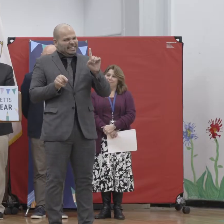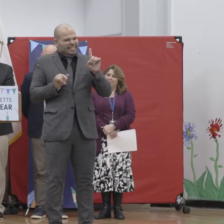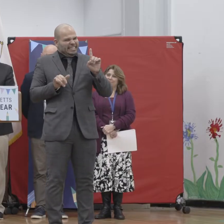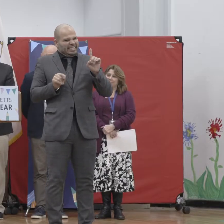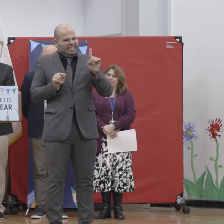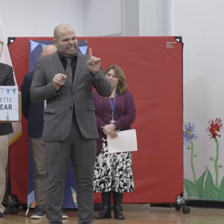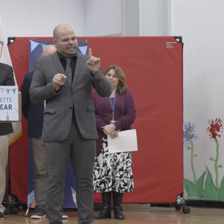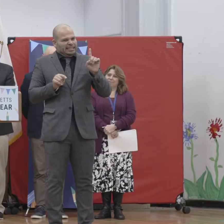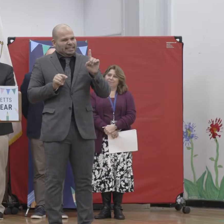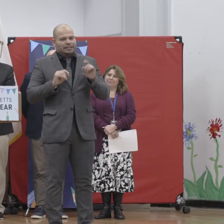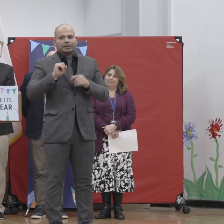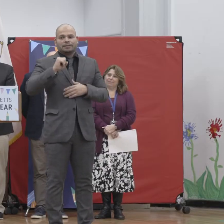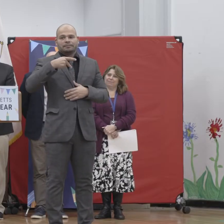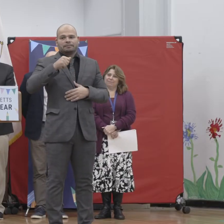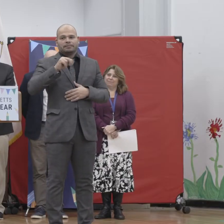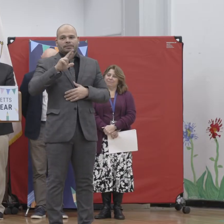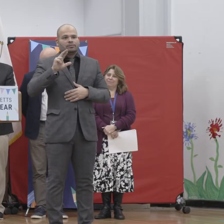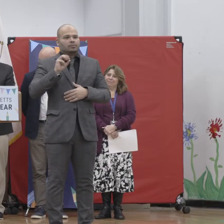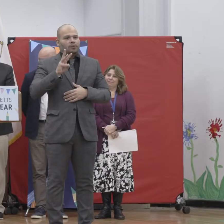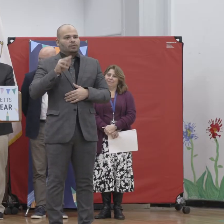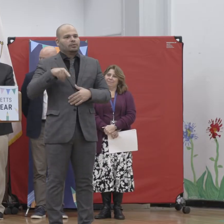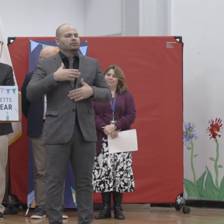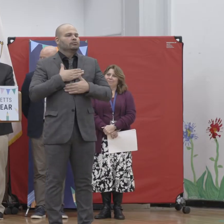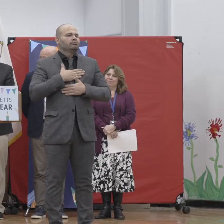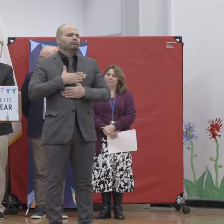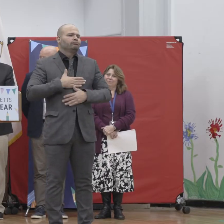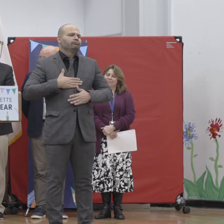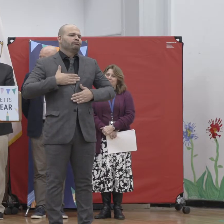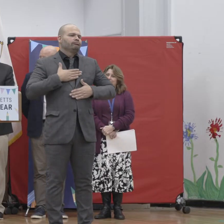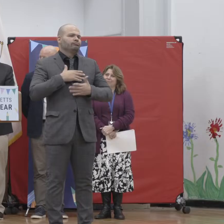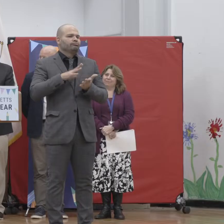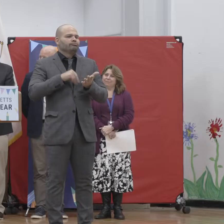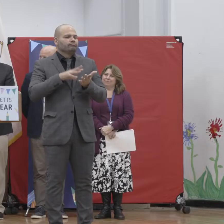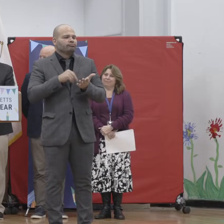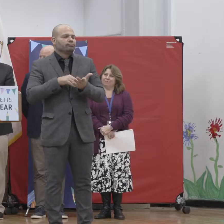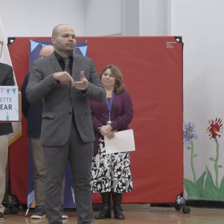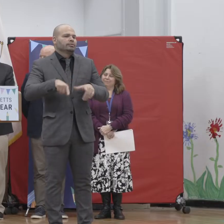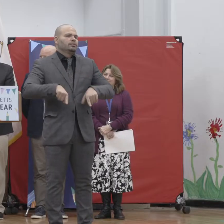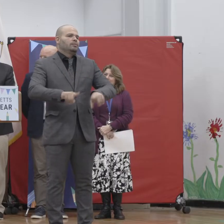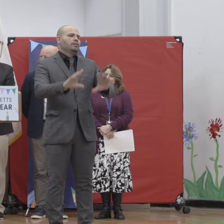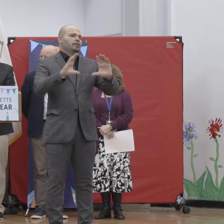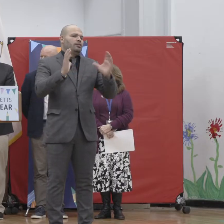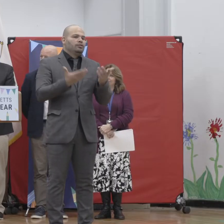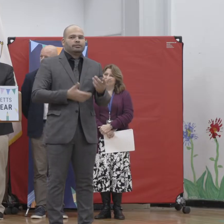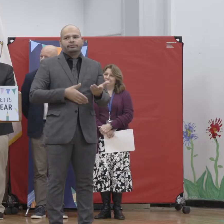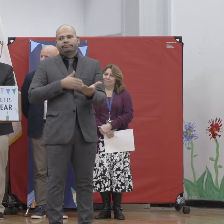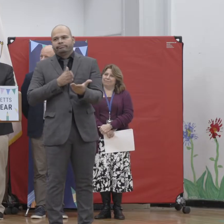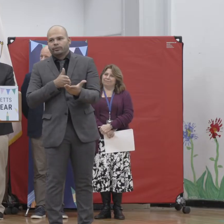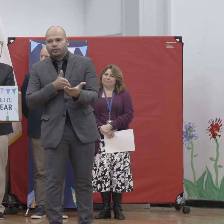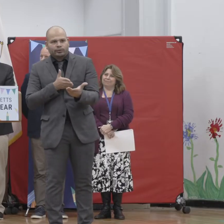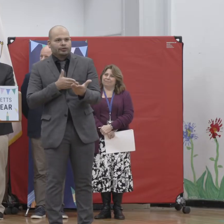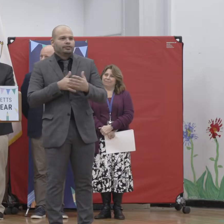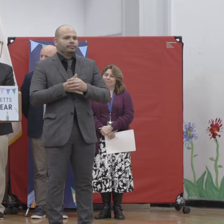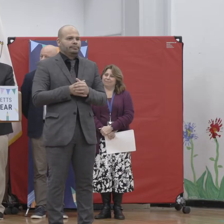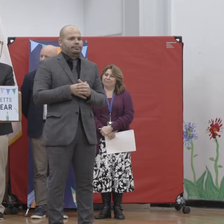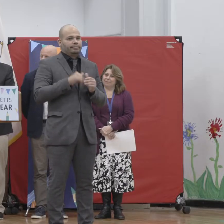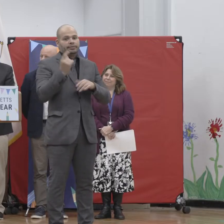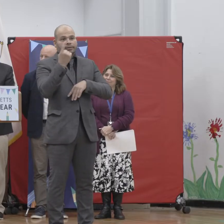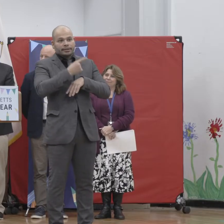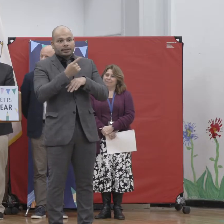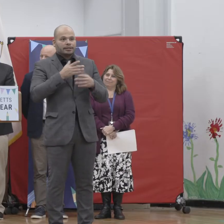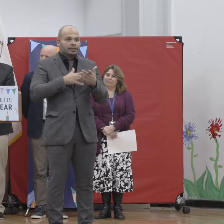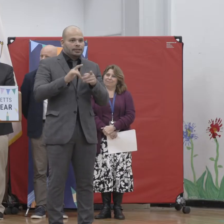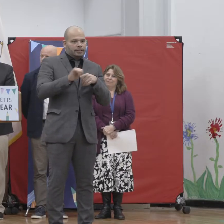that's a lesson in the classroom or cooking after the end of the school day. She wants you to